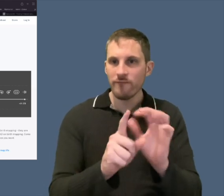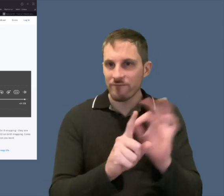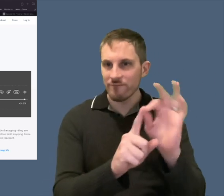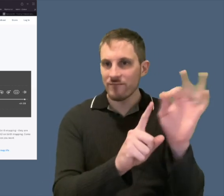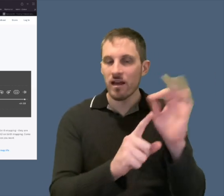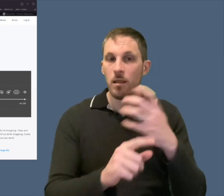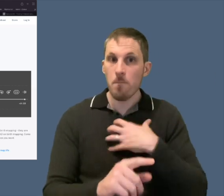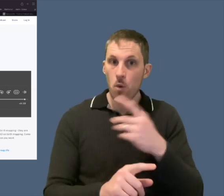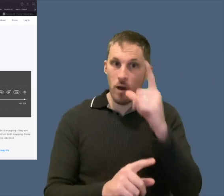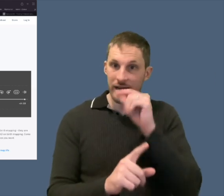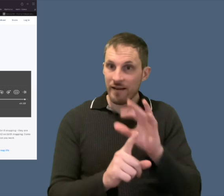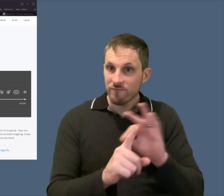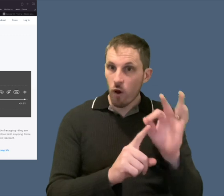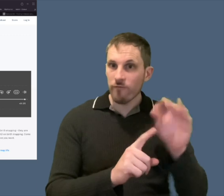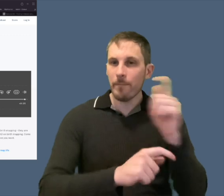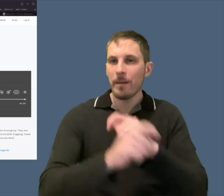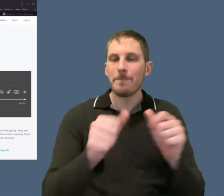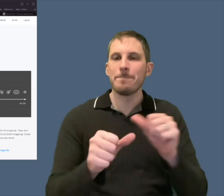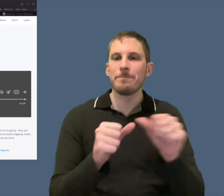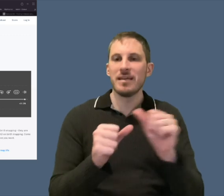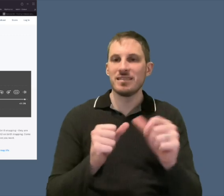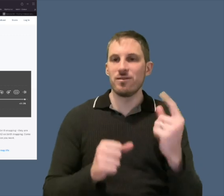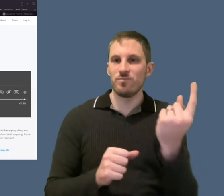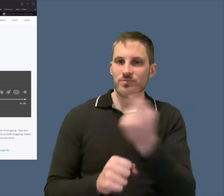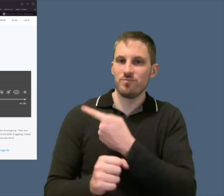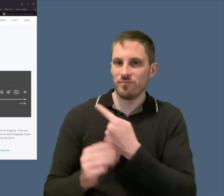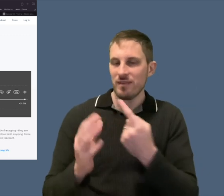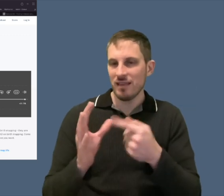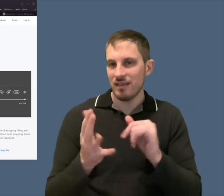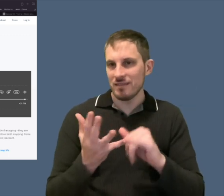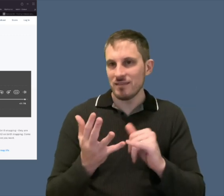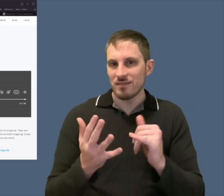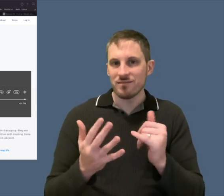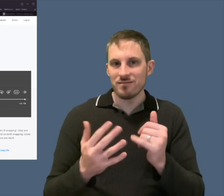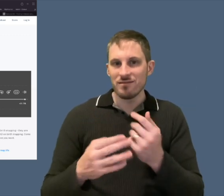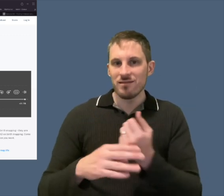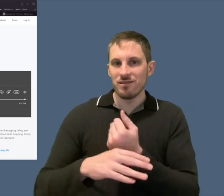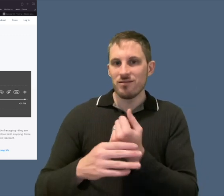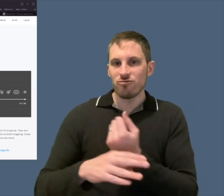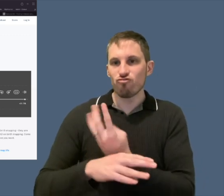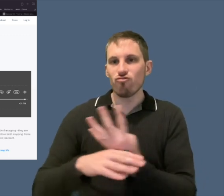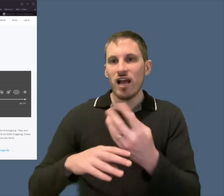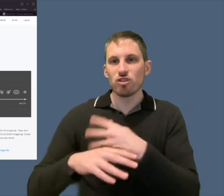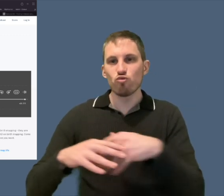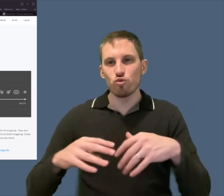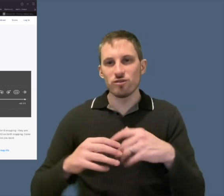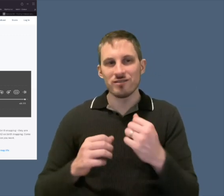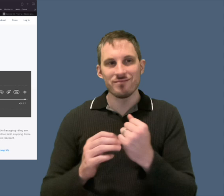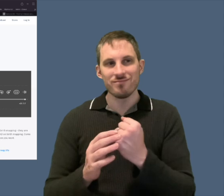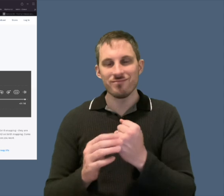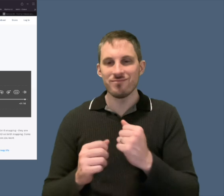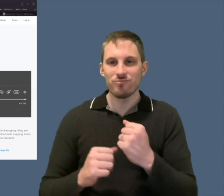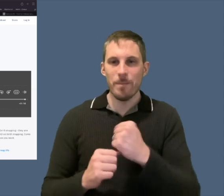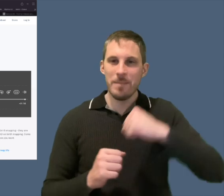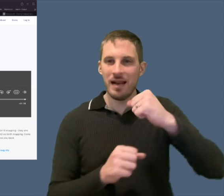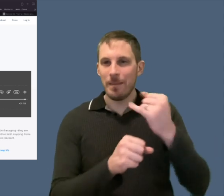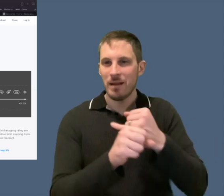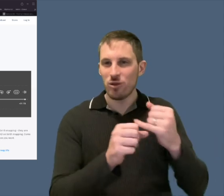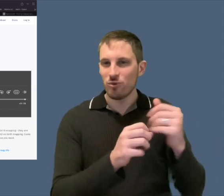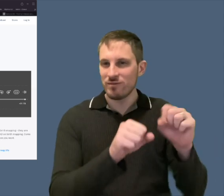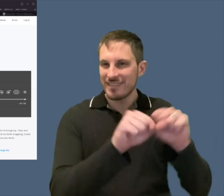this can evolve, the better we have as a grassroots rebellion rising up, the more chance we have